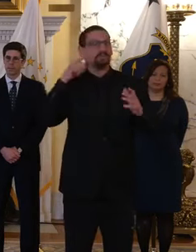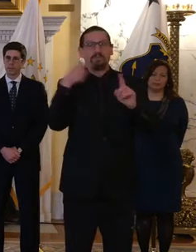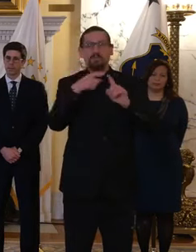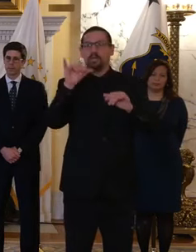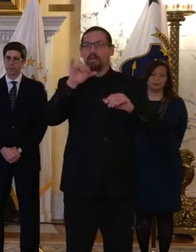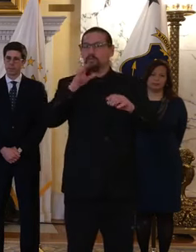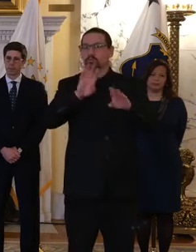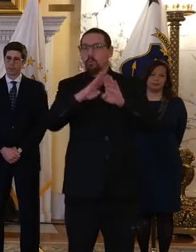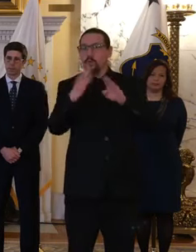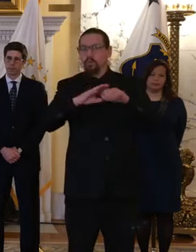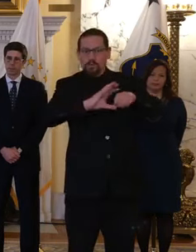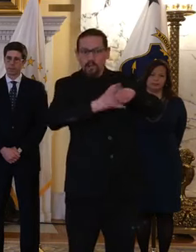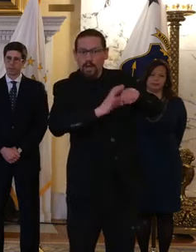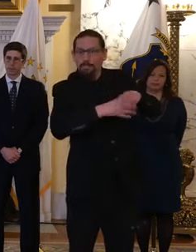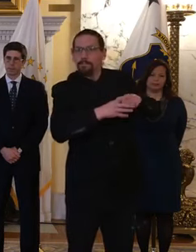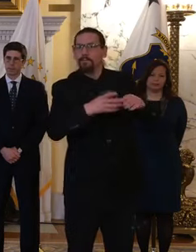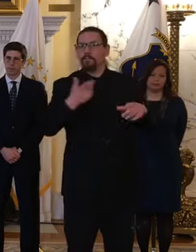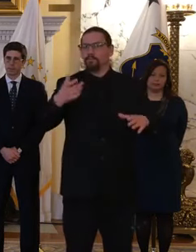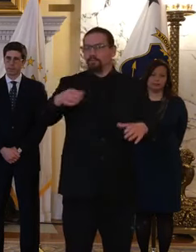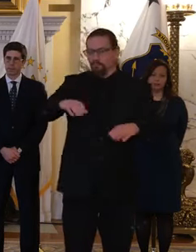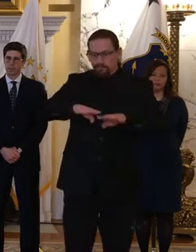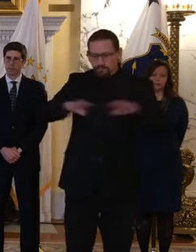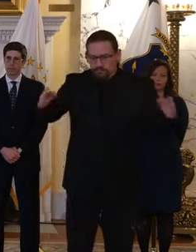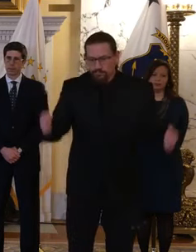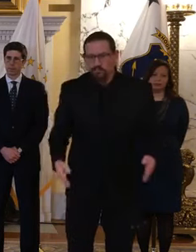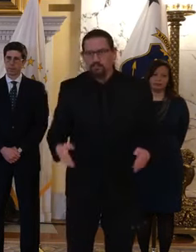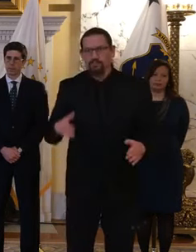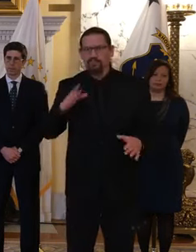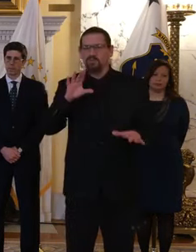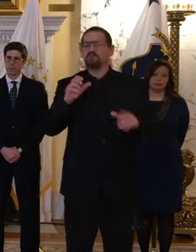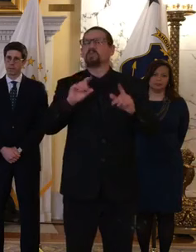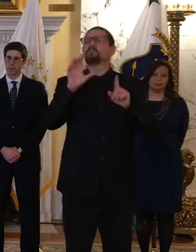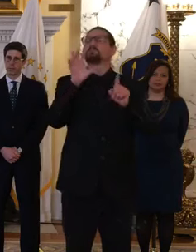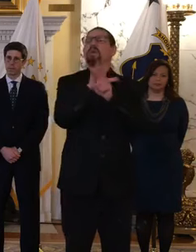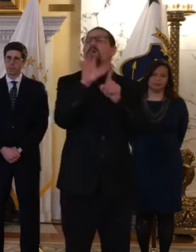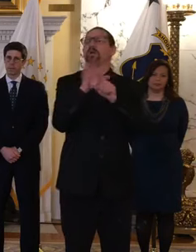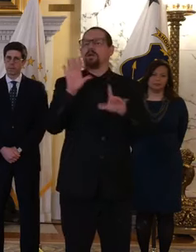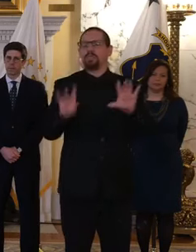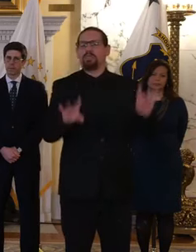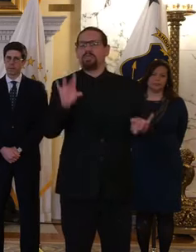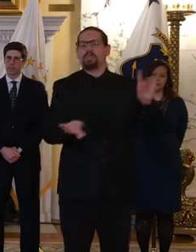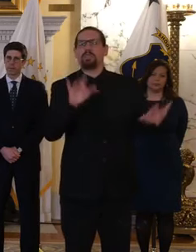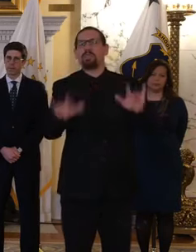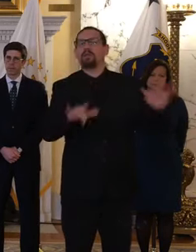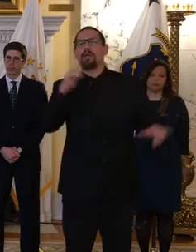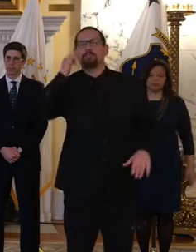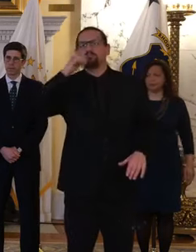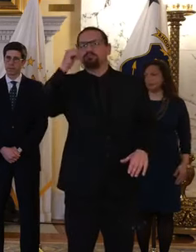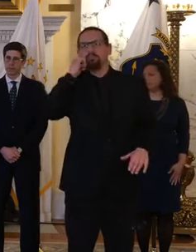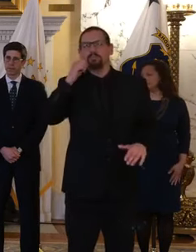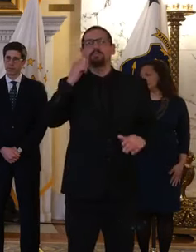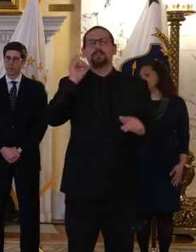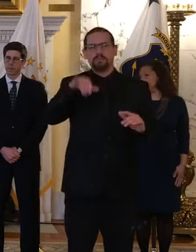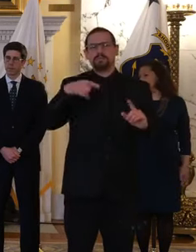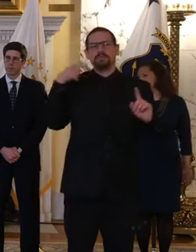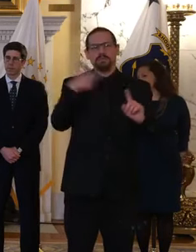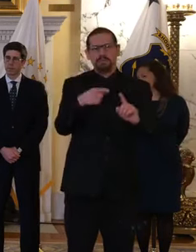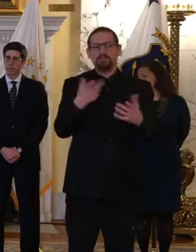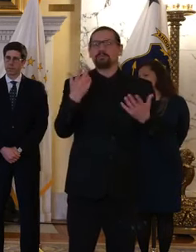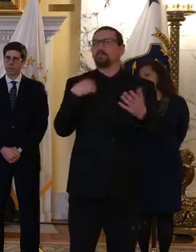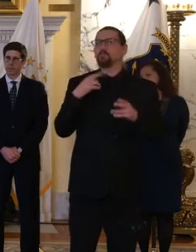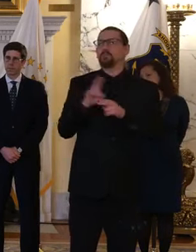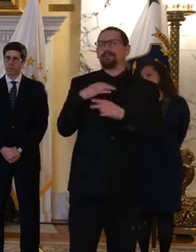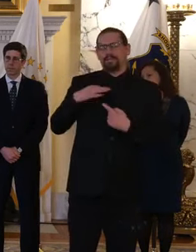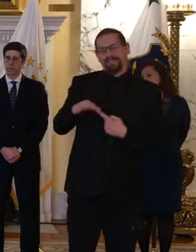using EPA-registered hospital-grade disinfectants on those high-touch surfaces